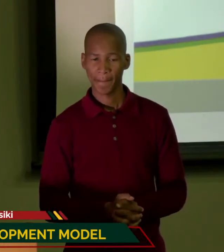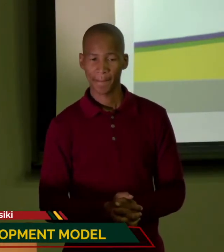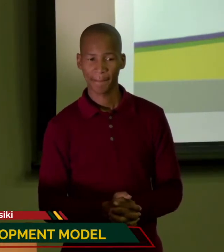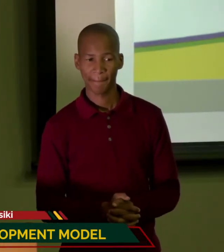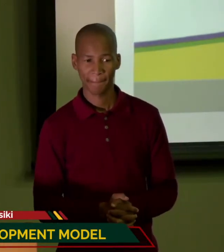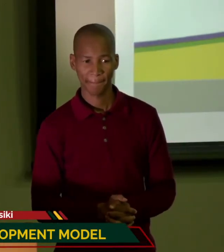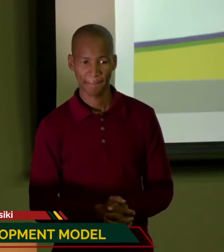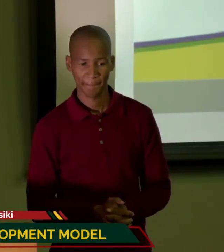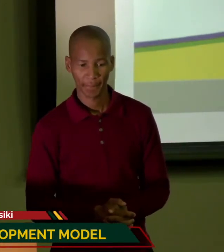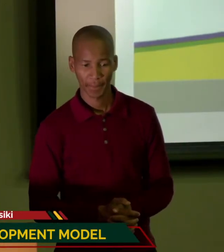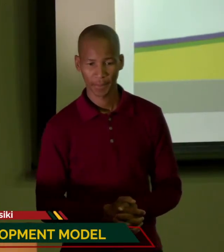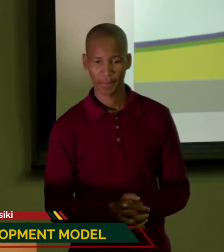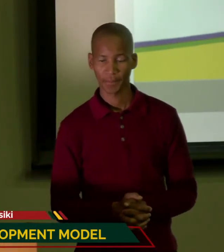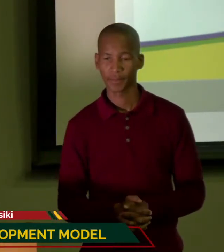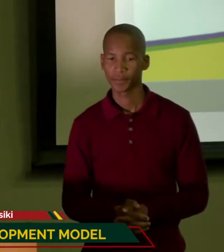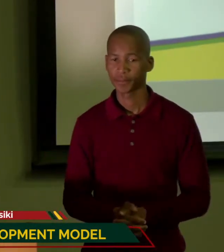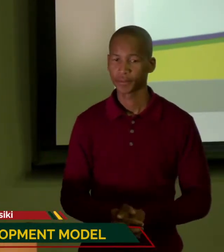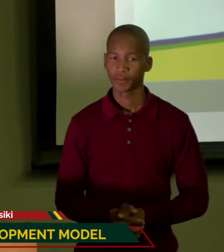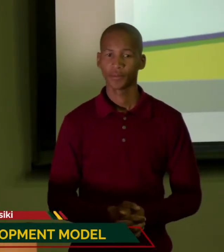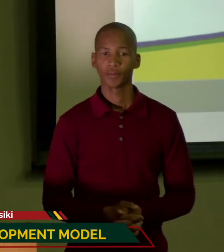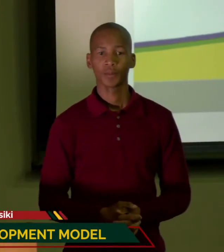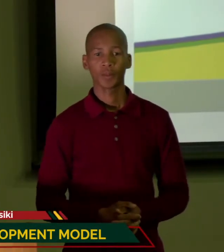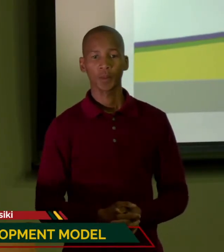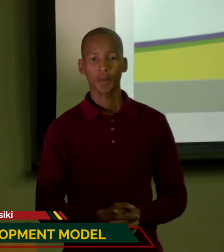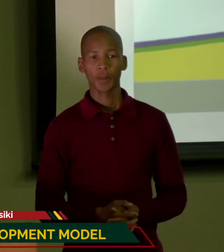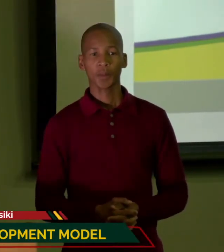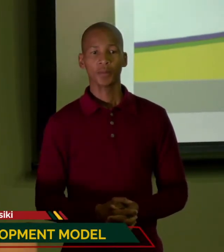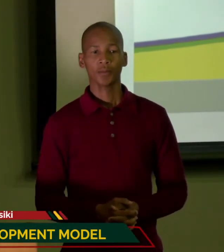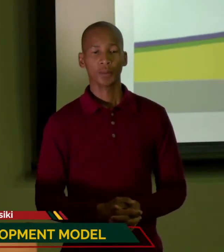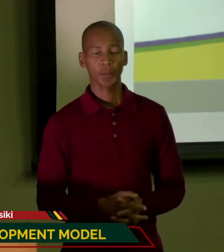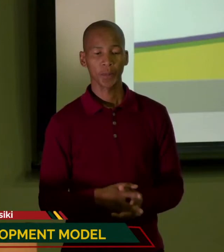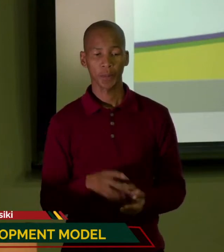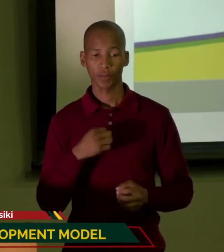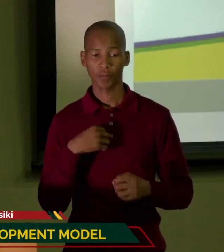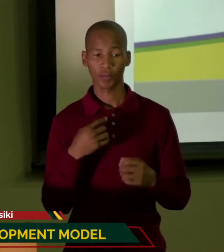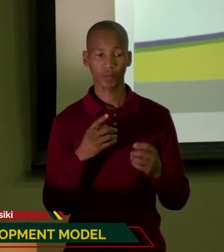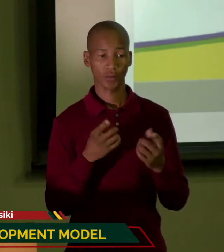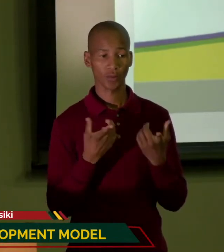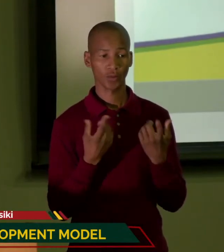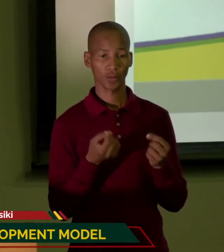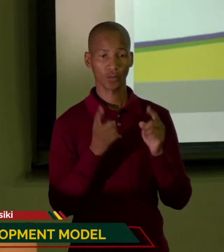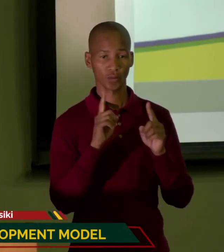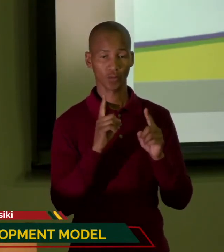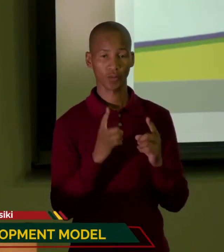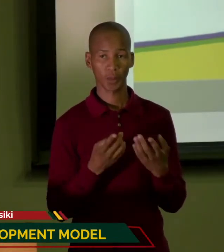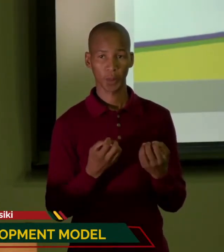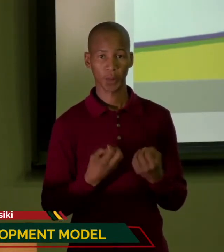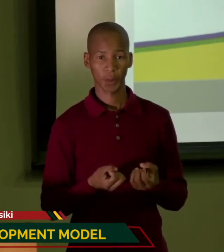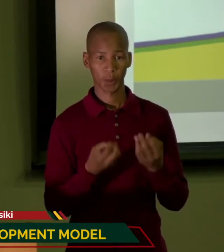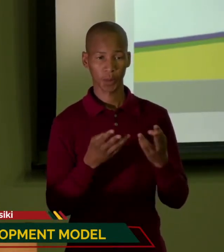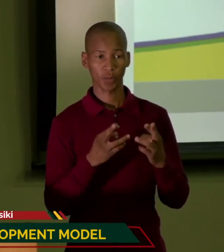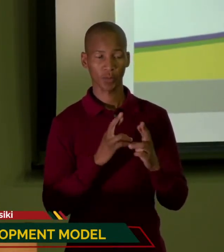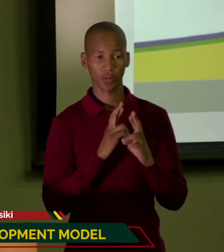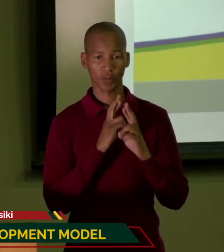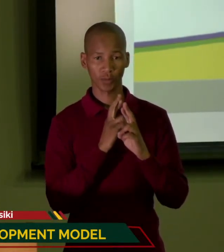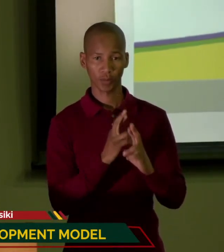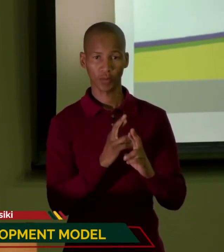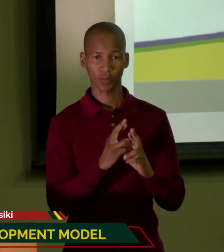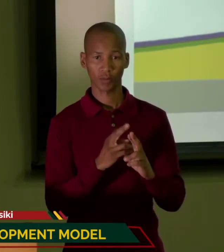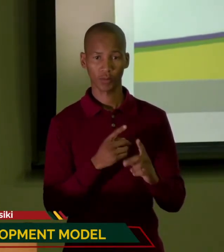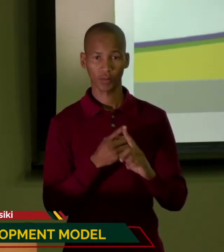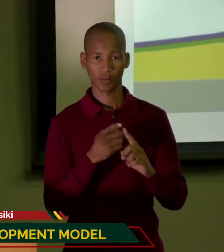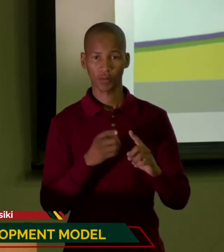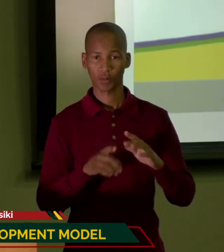I'm going to give a report on the district